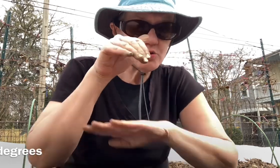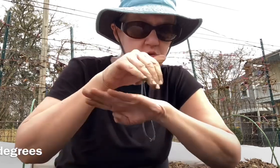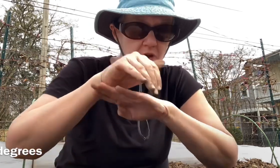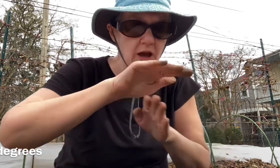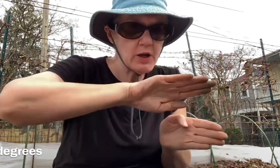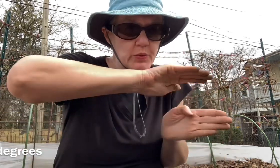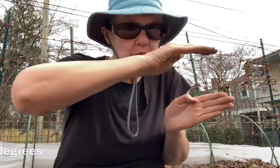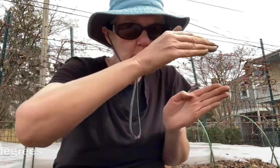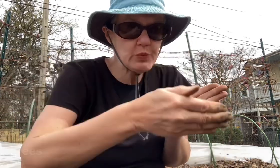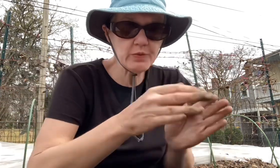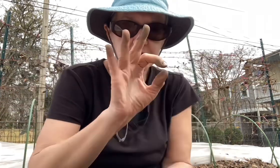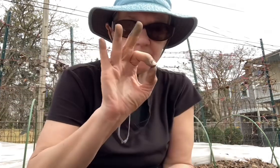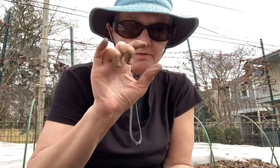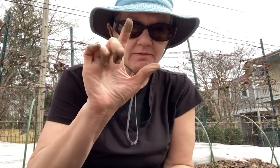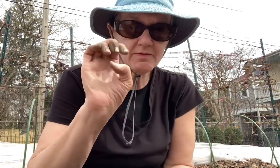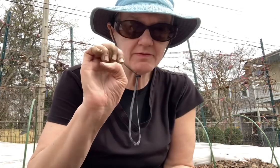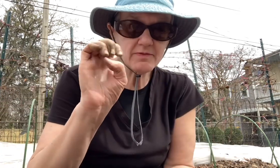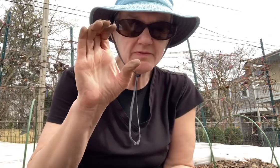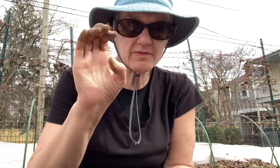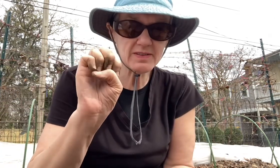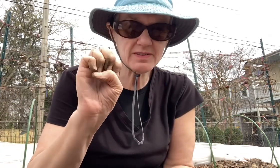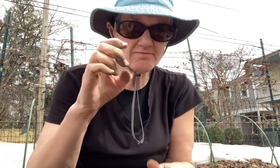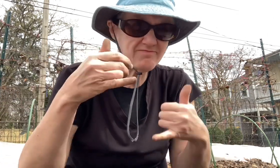consistently, tonight I will cover them with fleece.